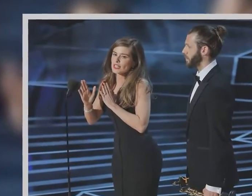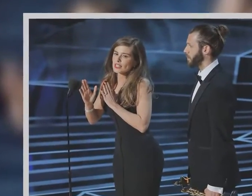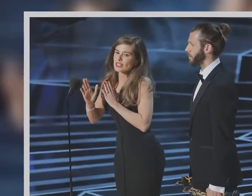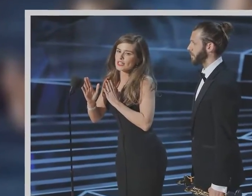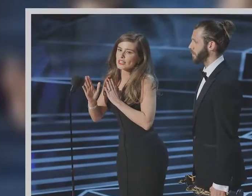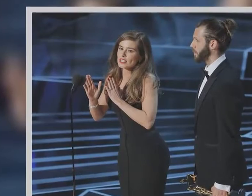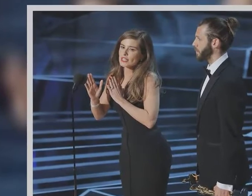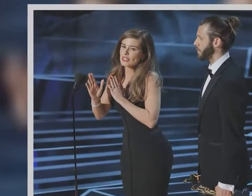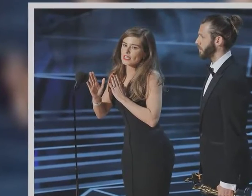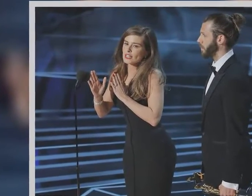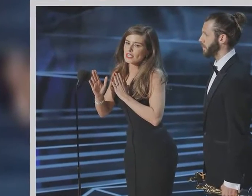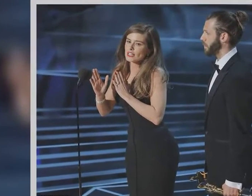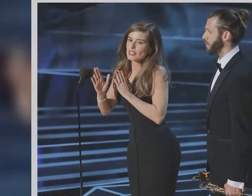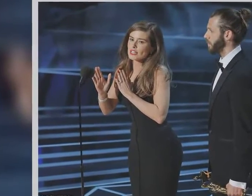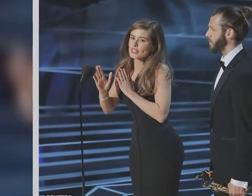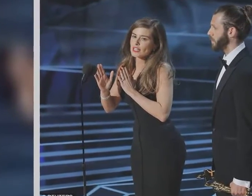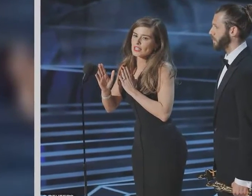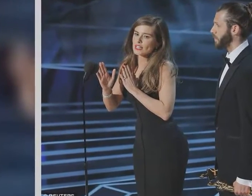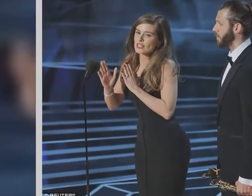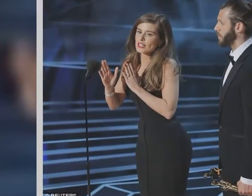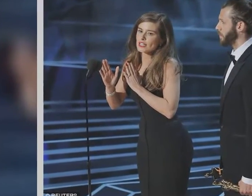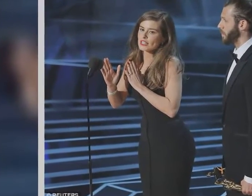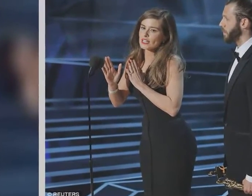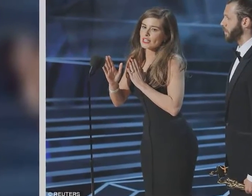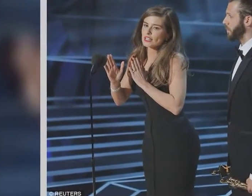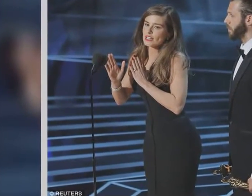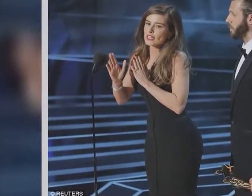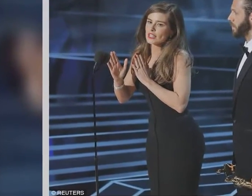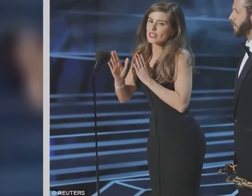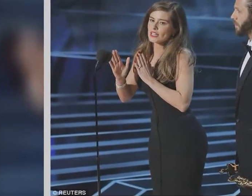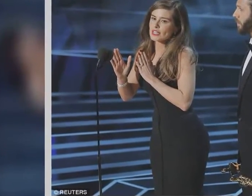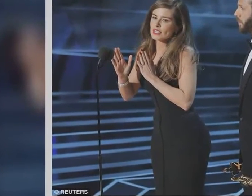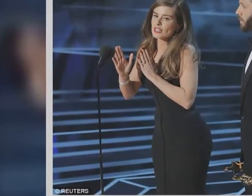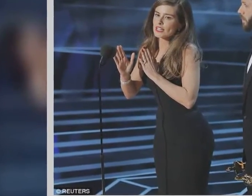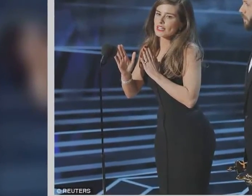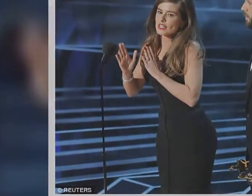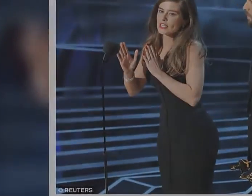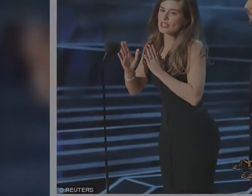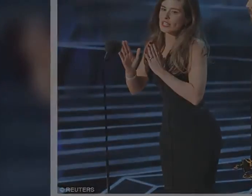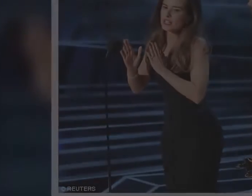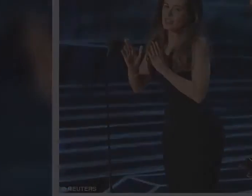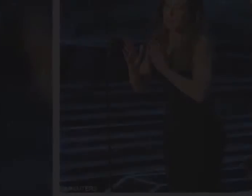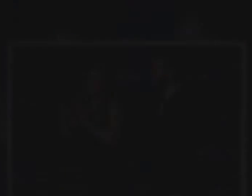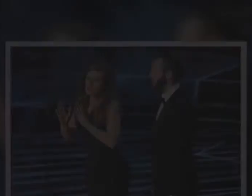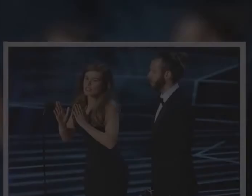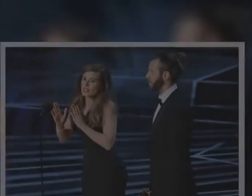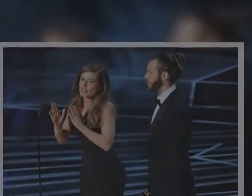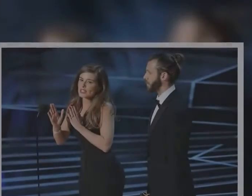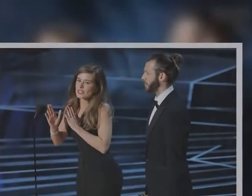Rachel added, we'd love to extend this story, either a feature film or longer drama.